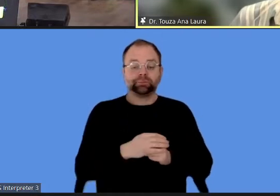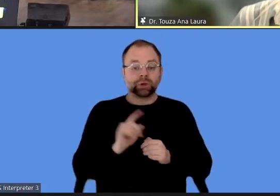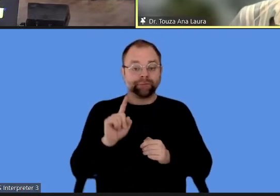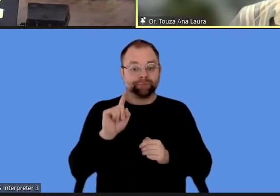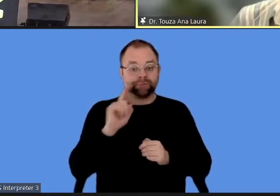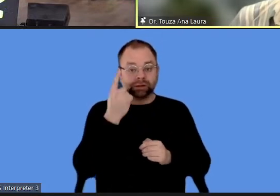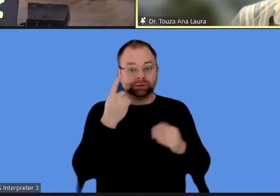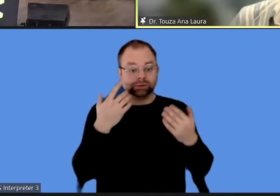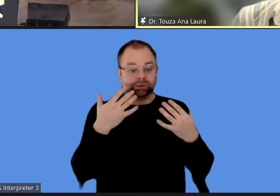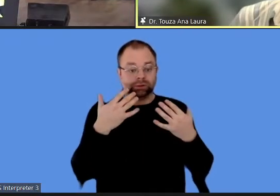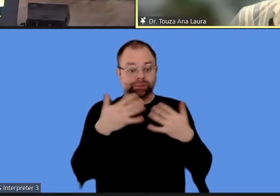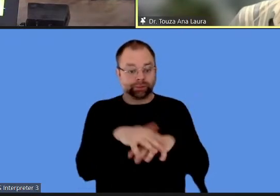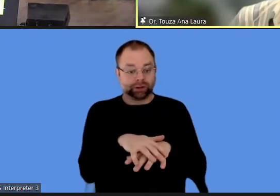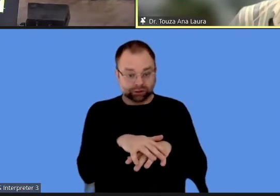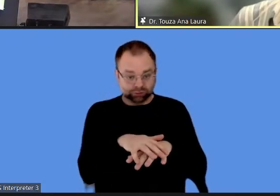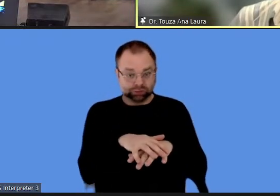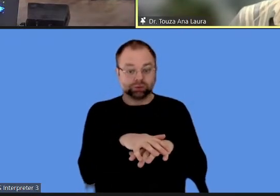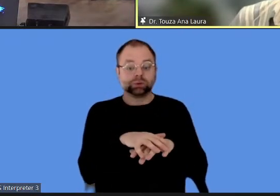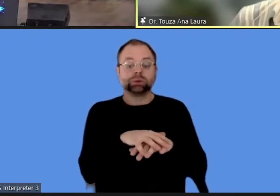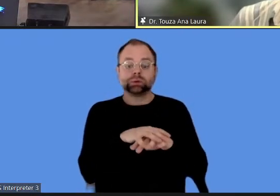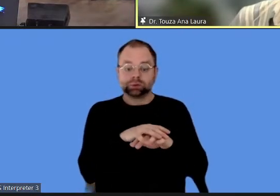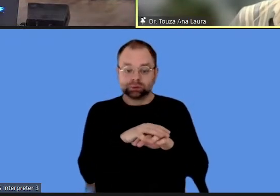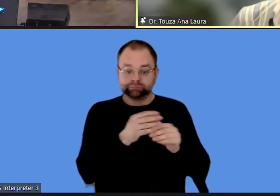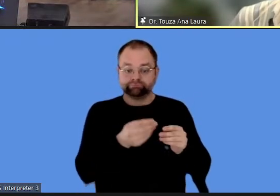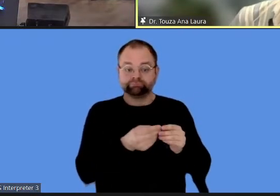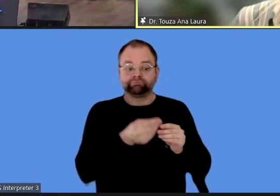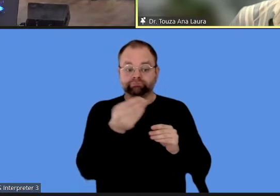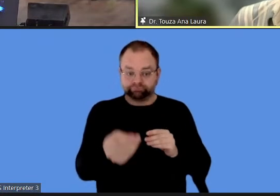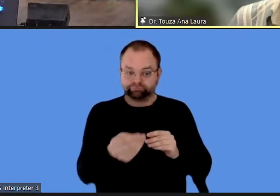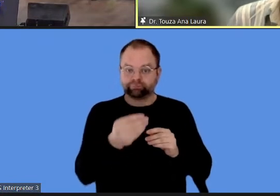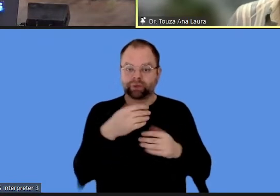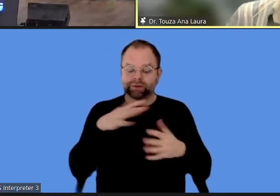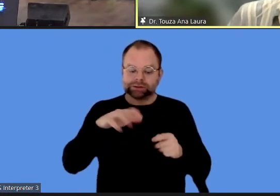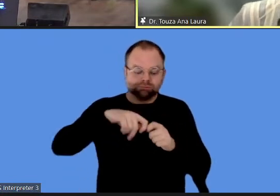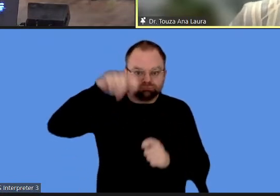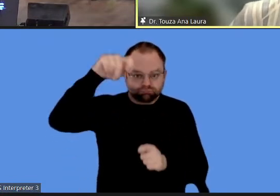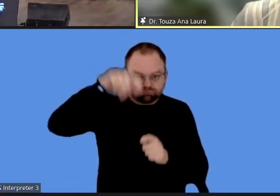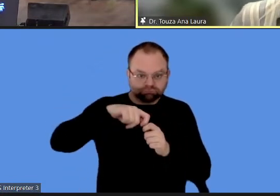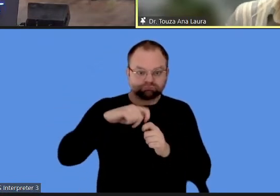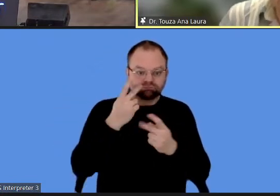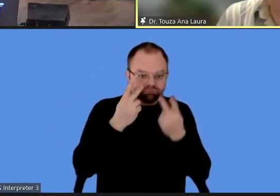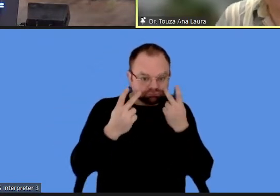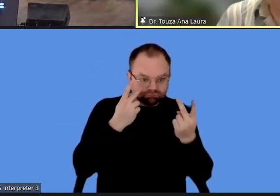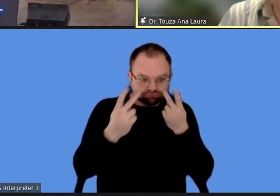inclusion measurements that the Ministry of Family and Social Inclusion developed at